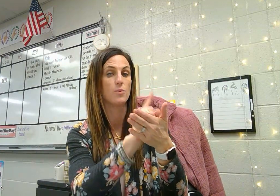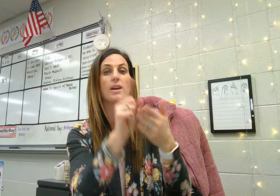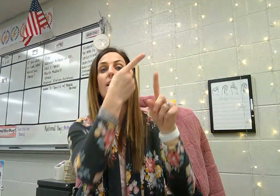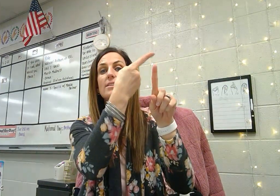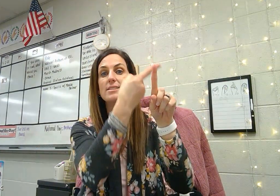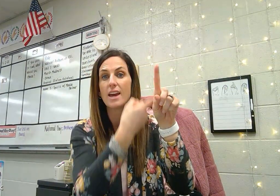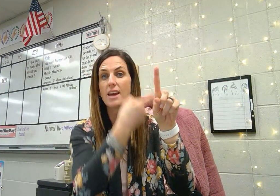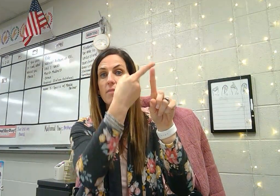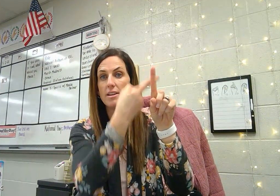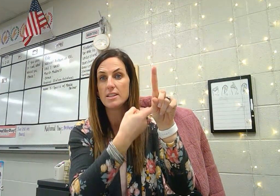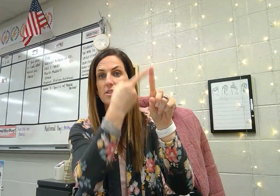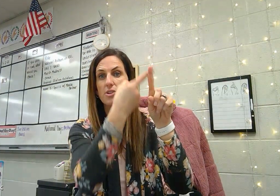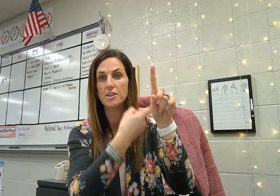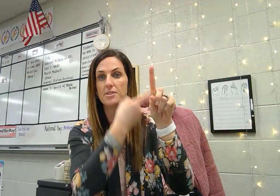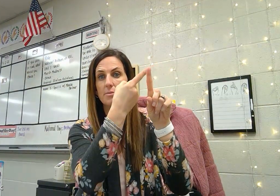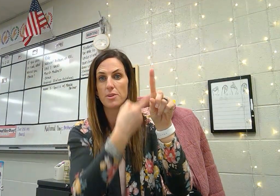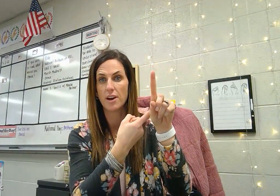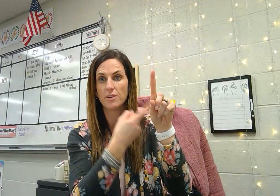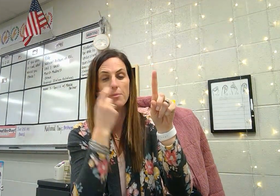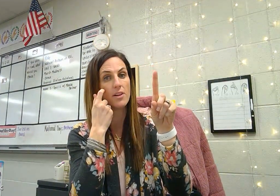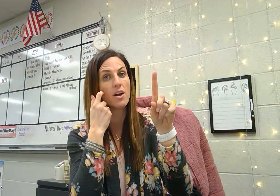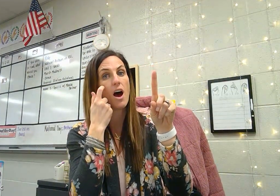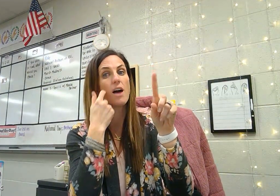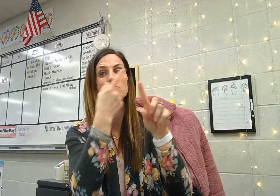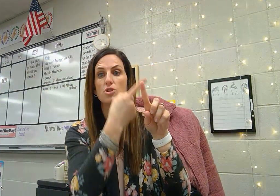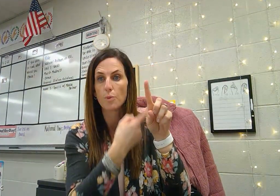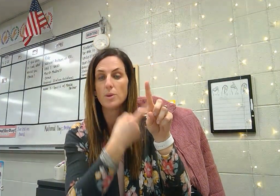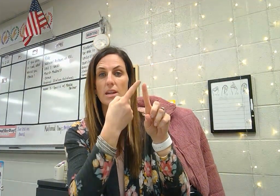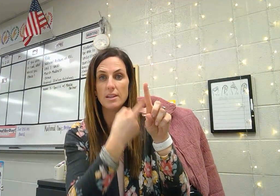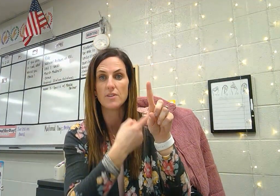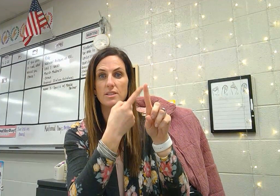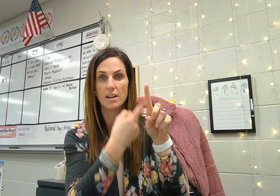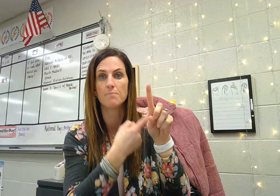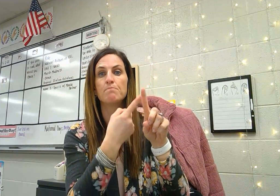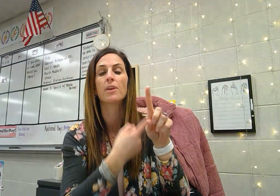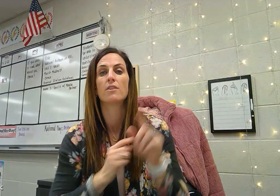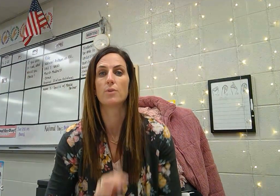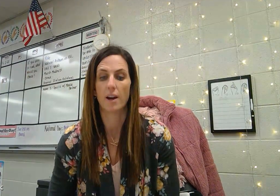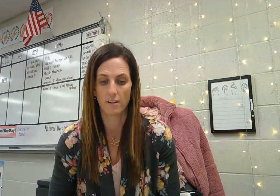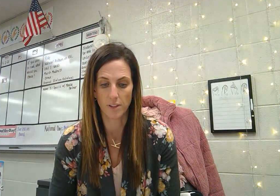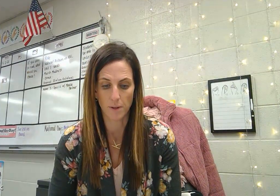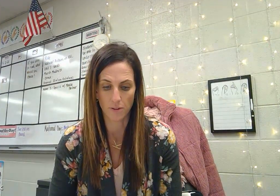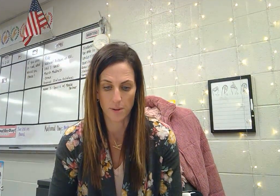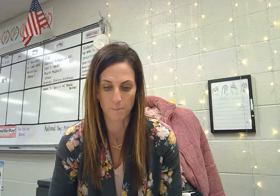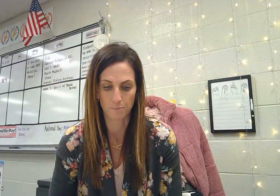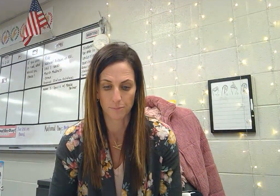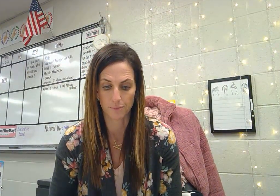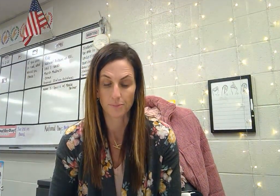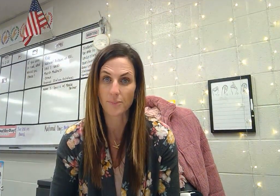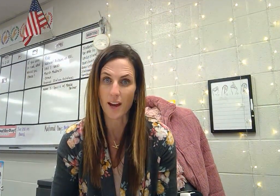week. Same idea or concept with every month. I'm just repeating the sign for every month. Okay,